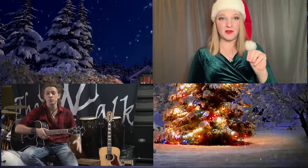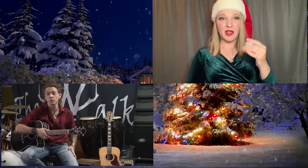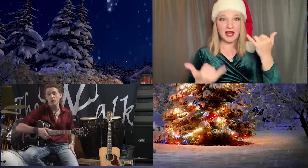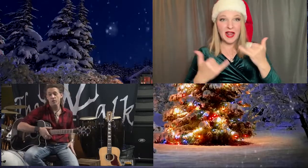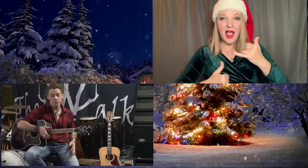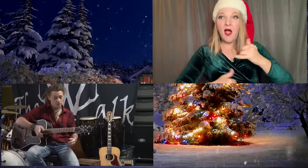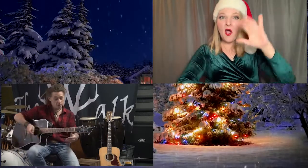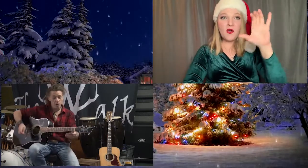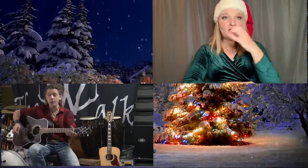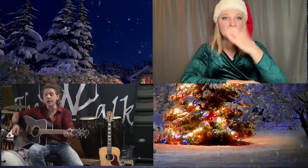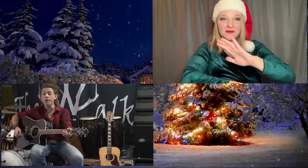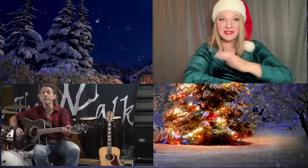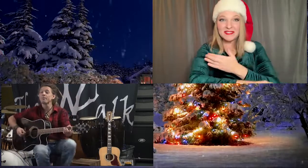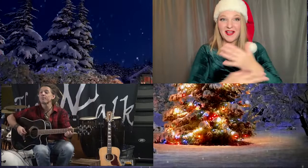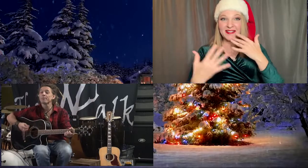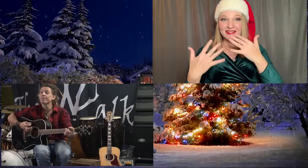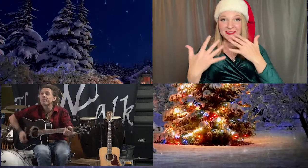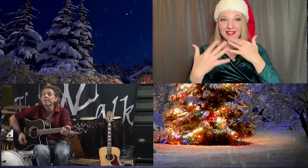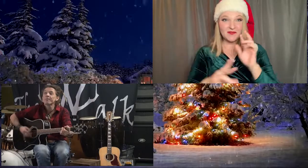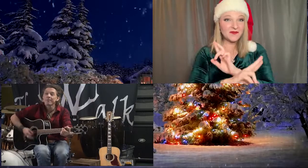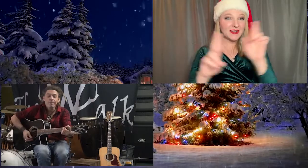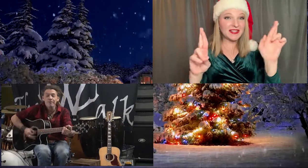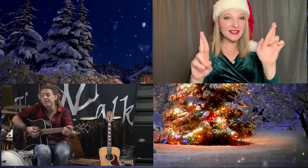some Christmas songs. Here we go.